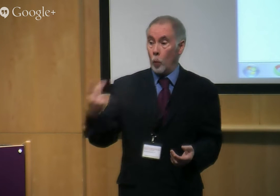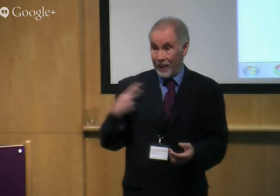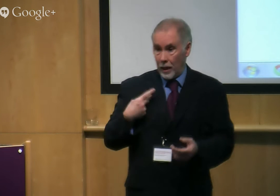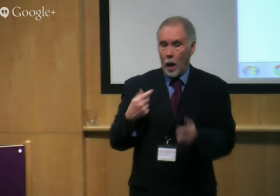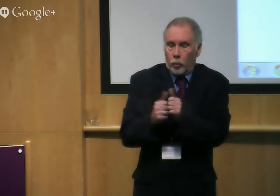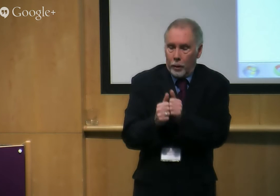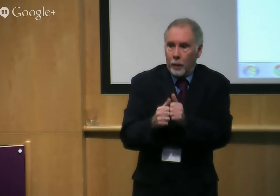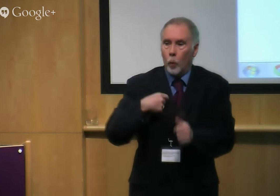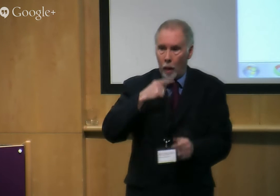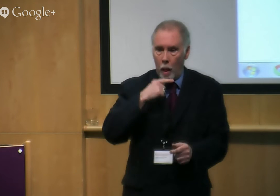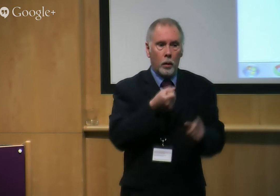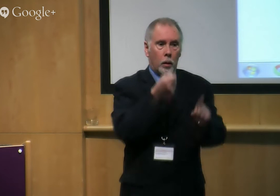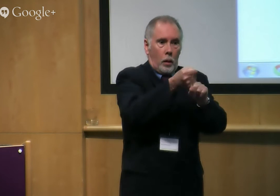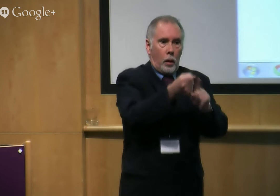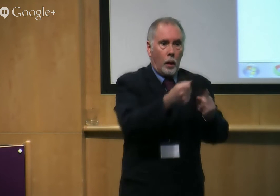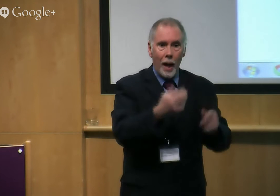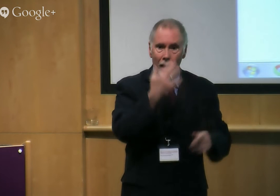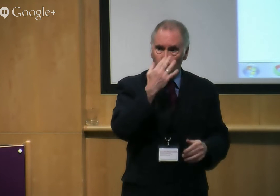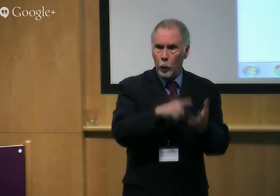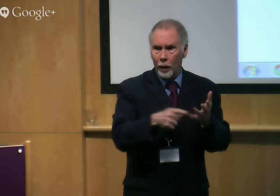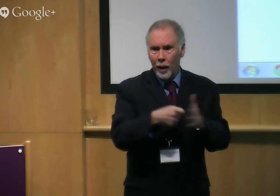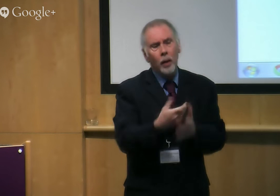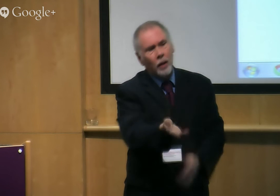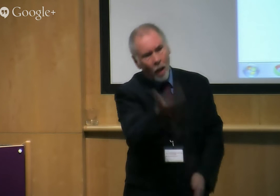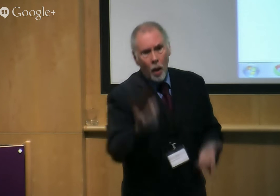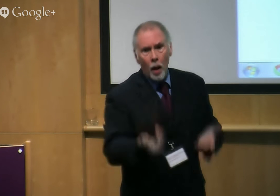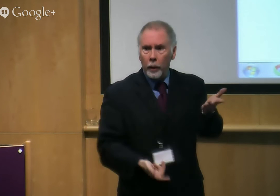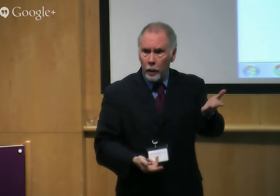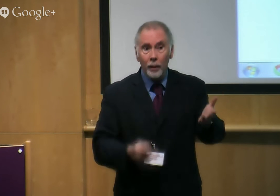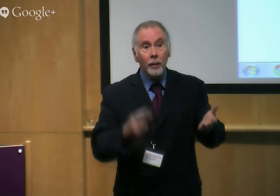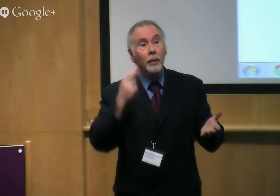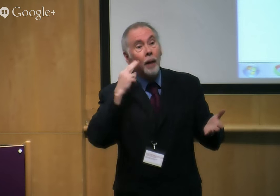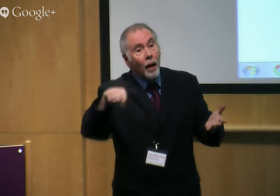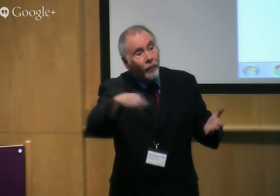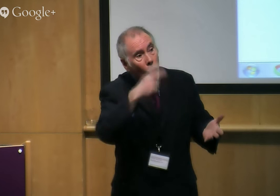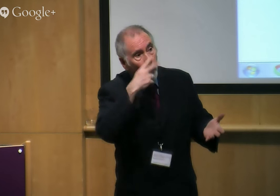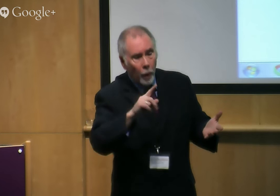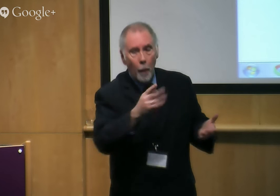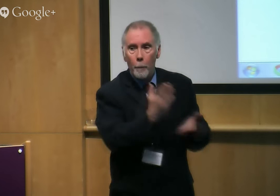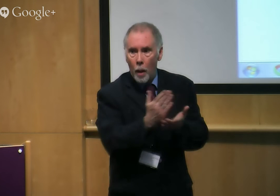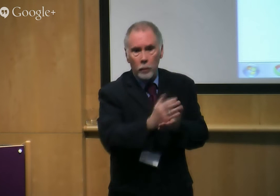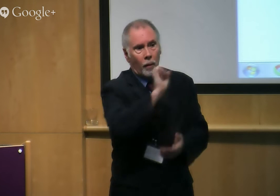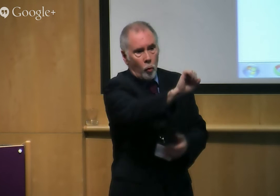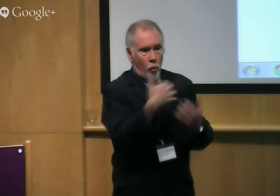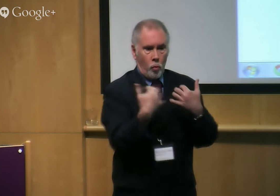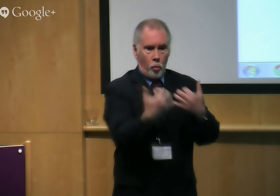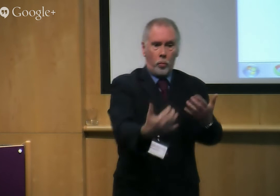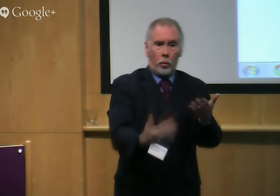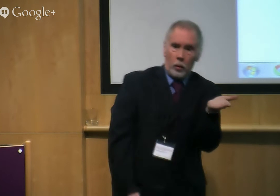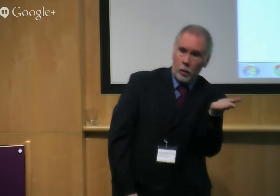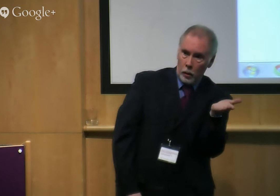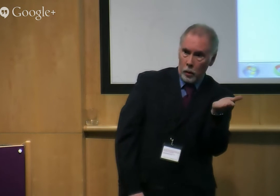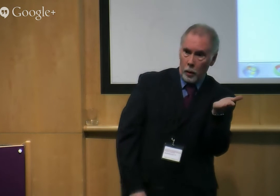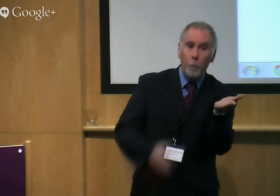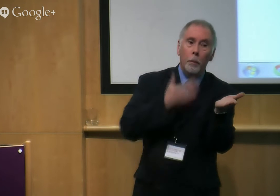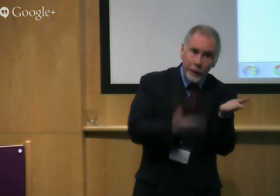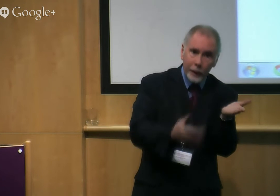necessarily in terms of interpreters, BSL English interpreters. And we want to be able to show Age UK that actually